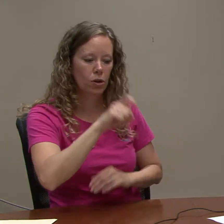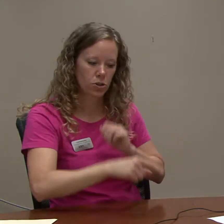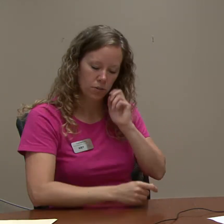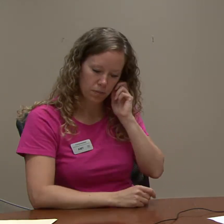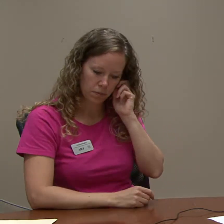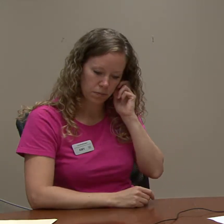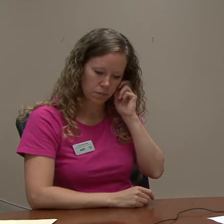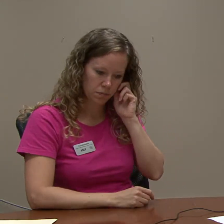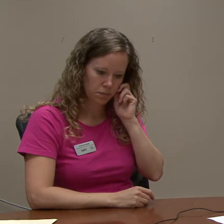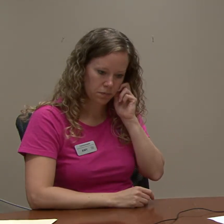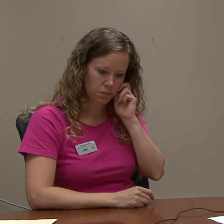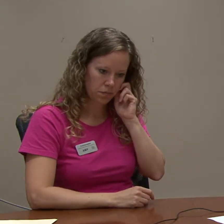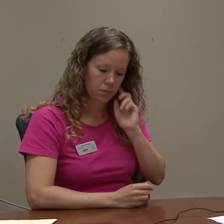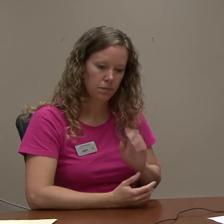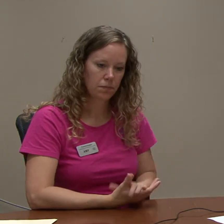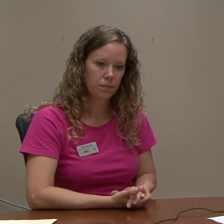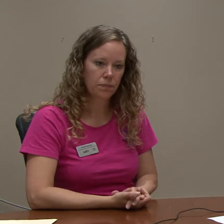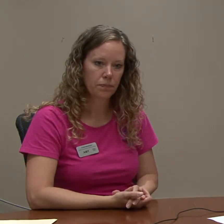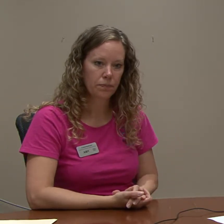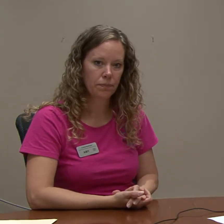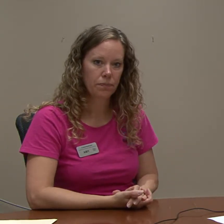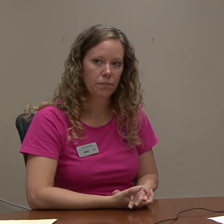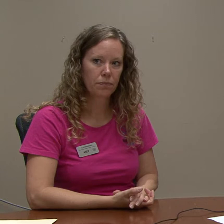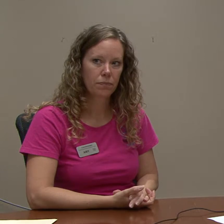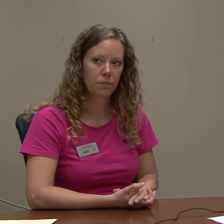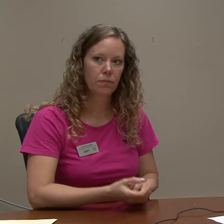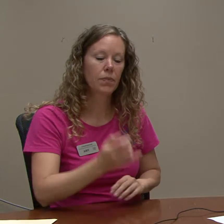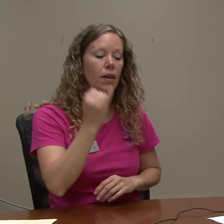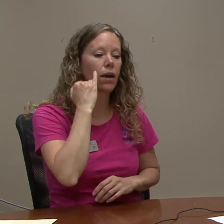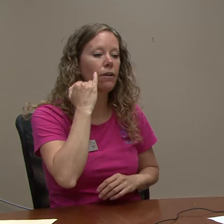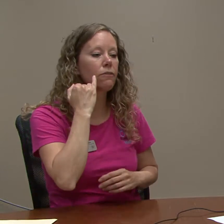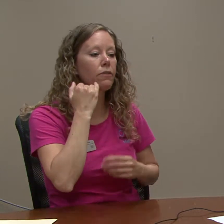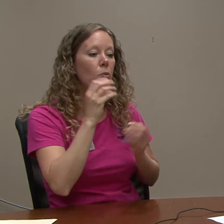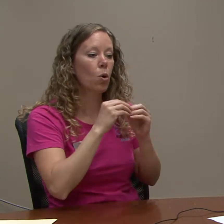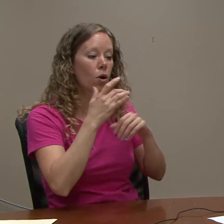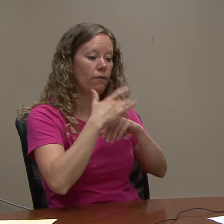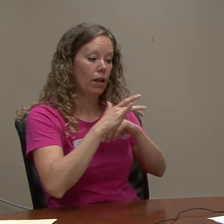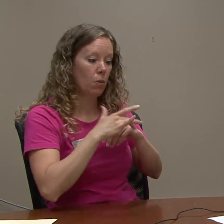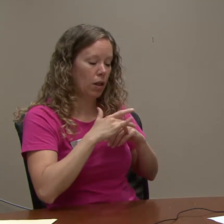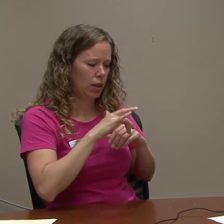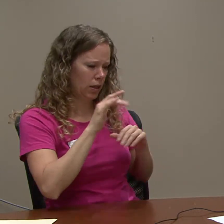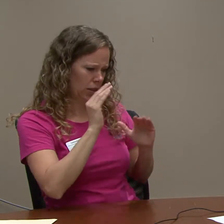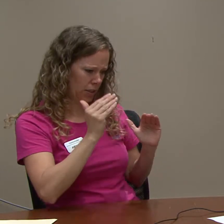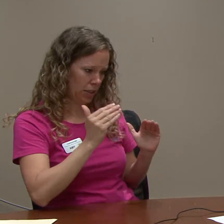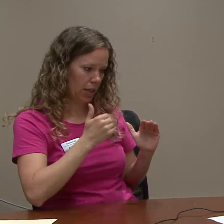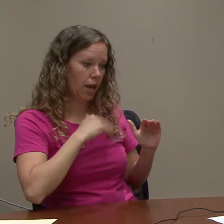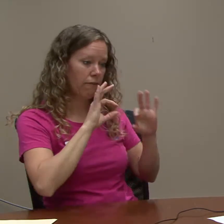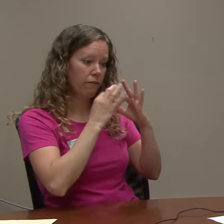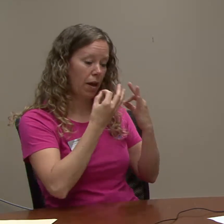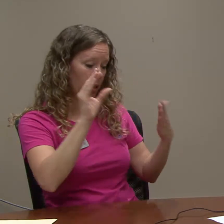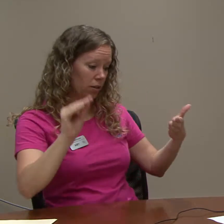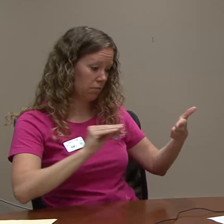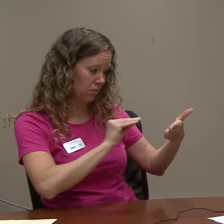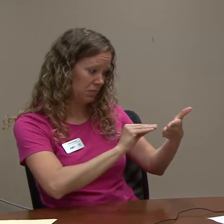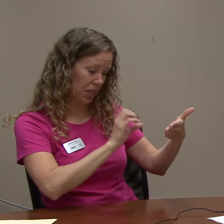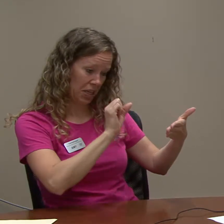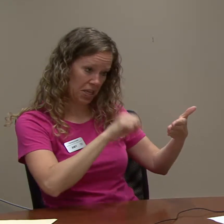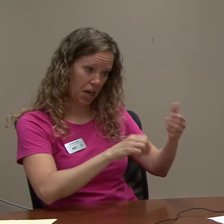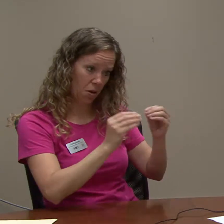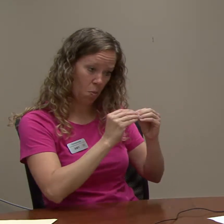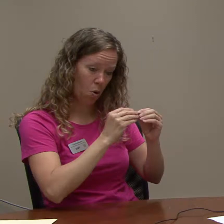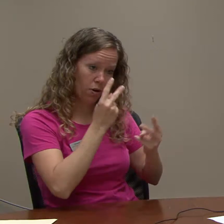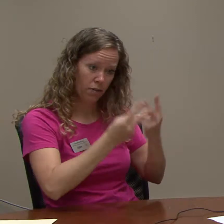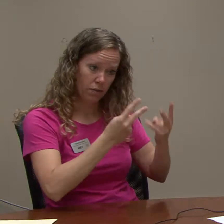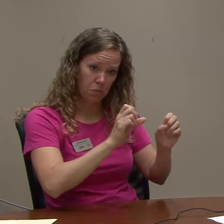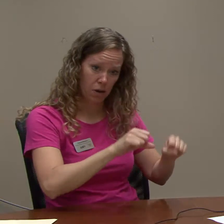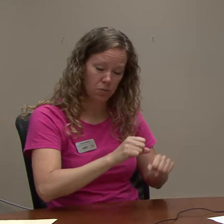an extra visit if there is a slot that appears open? Yes. So what we would like to do is, if you could,